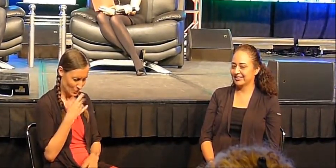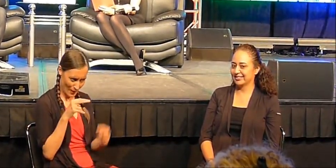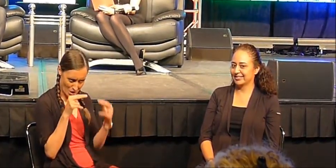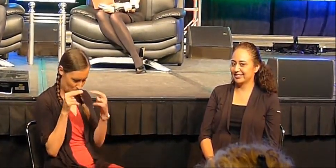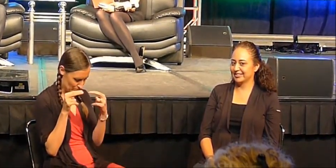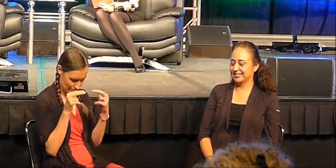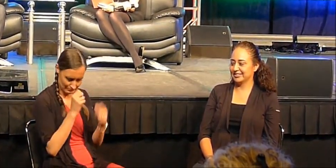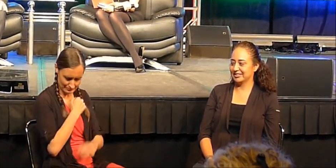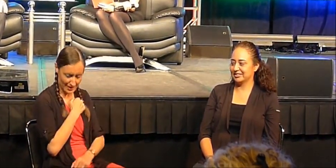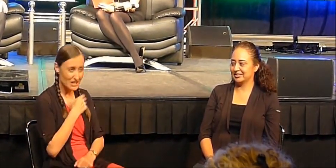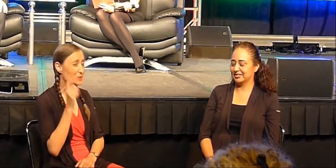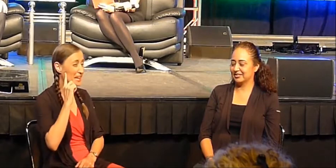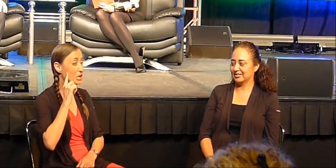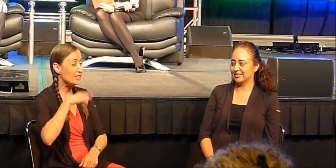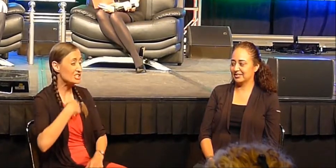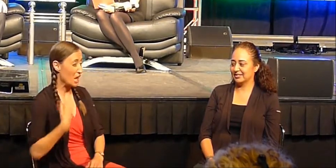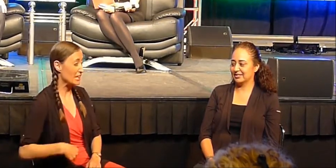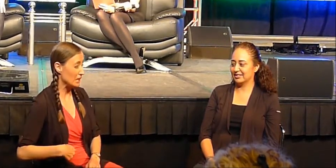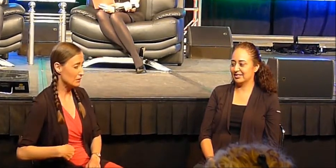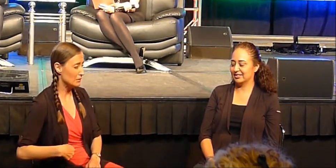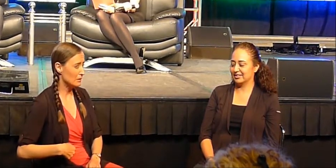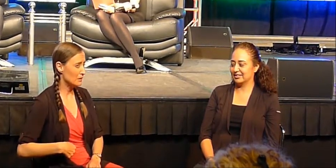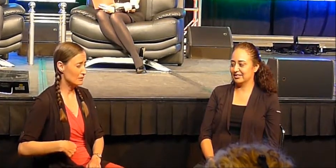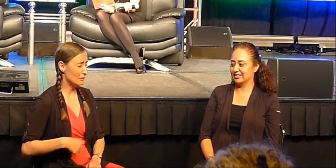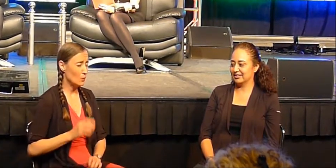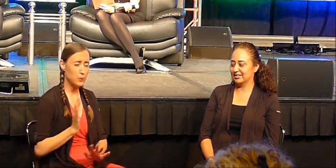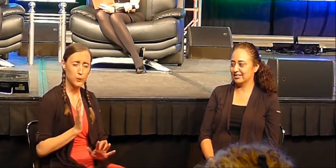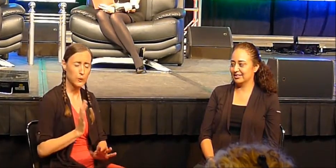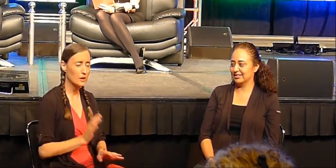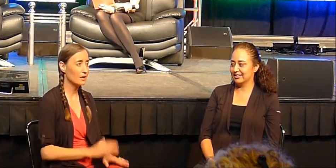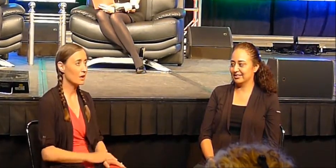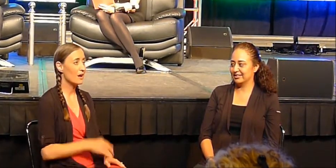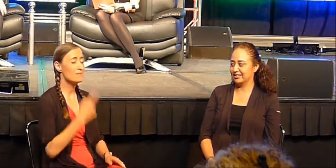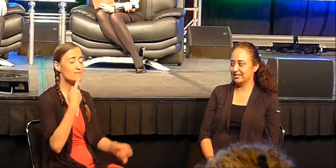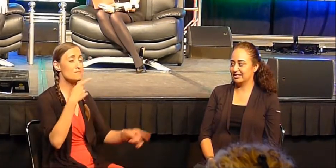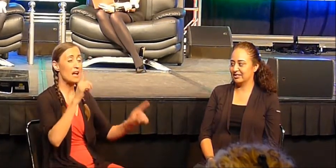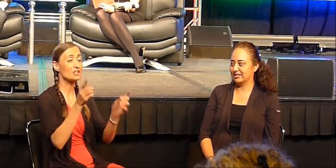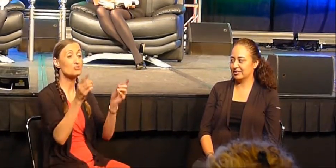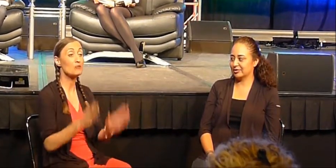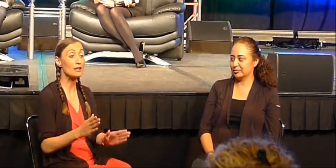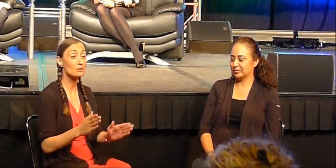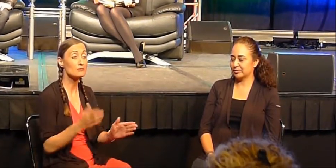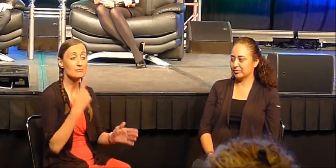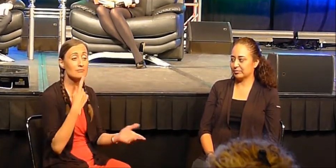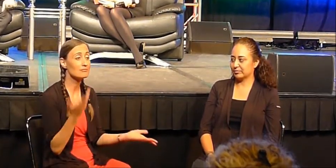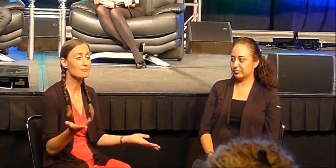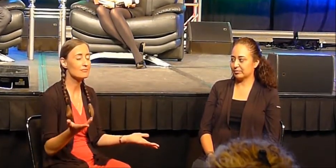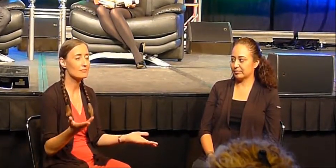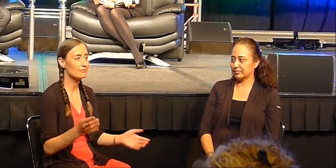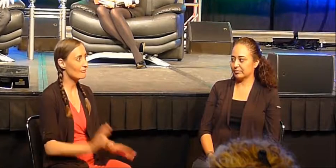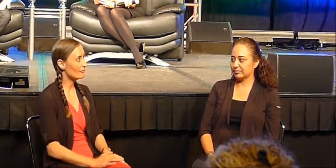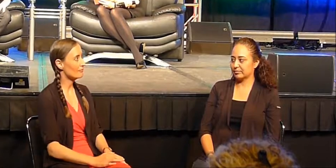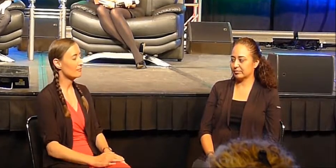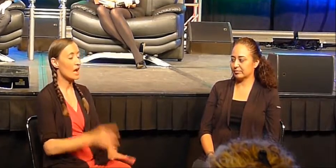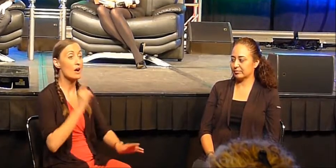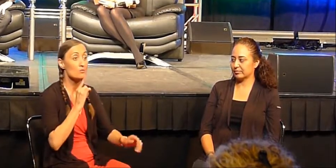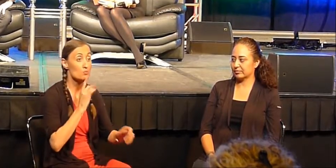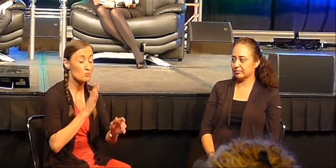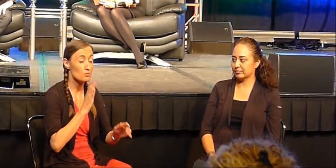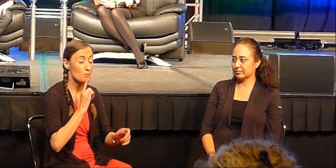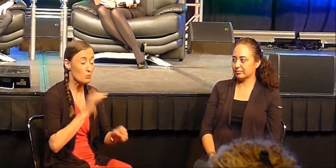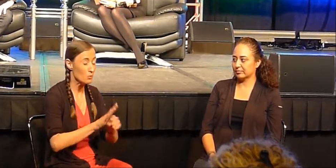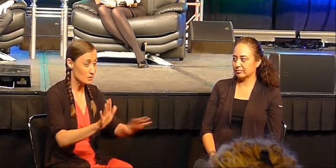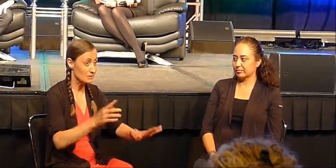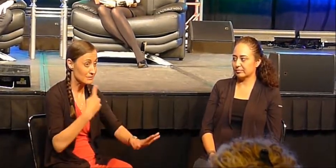could be heard in China. And finally, Rob Reiner, the director, goes, I swear to God, this is what he said, he